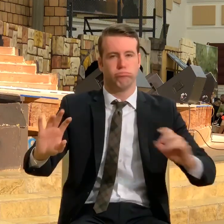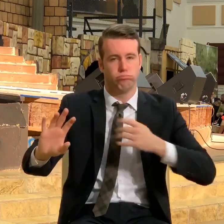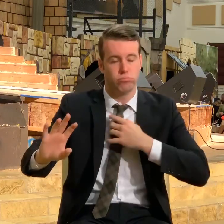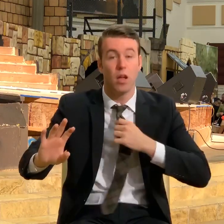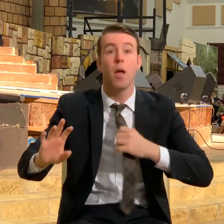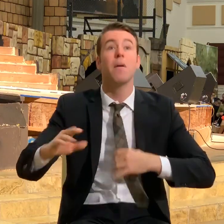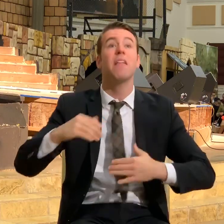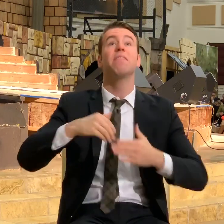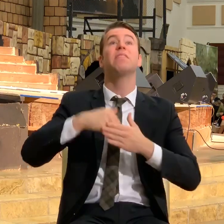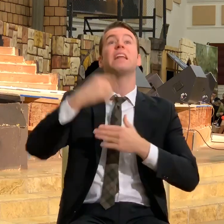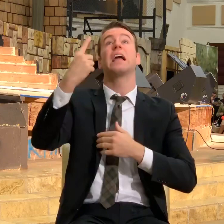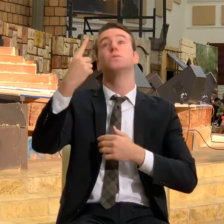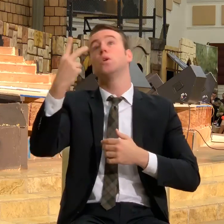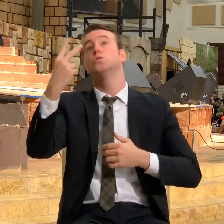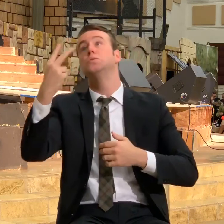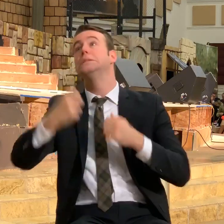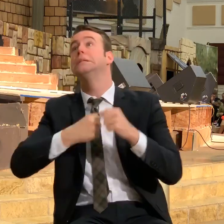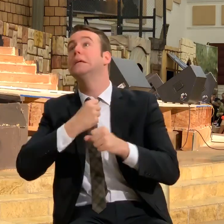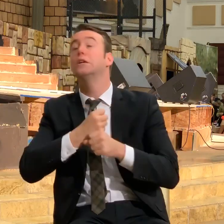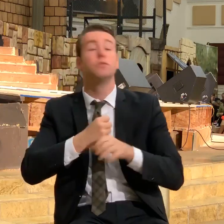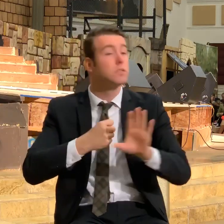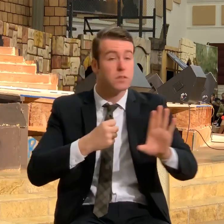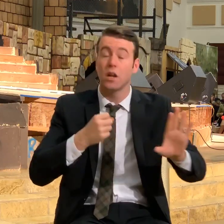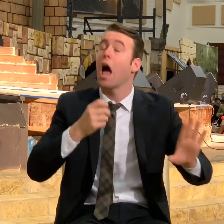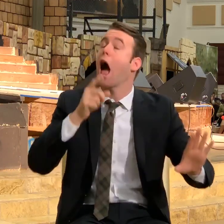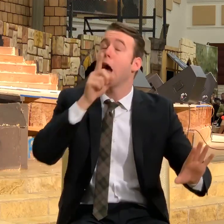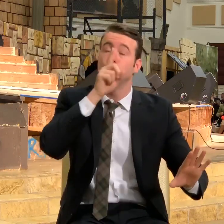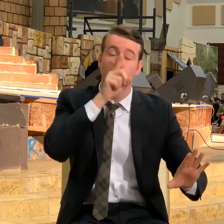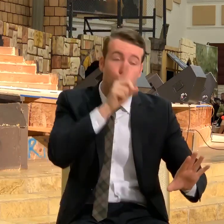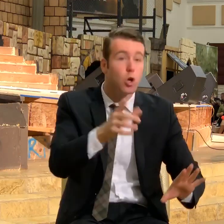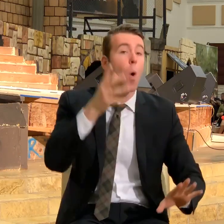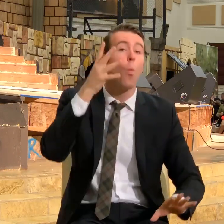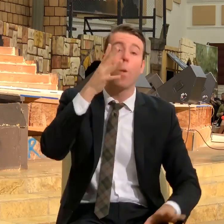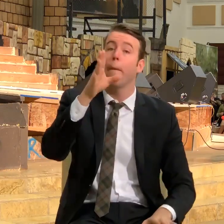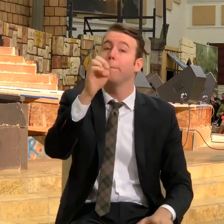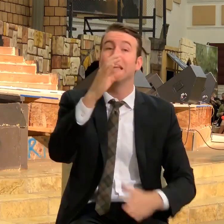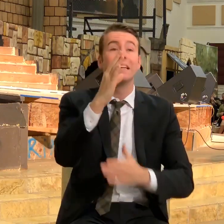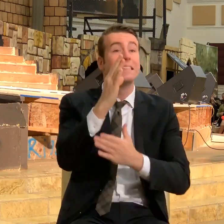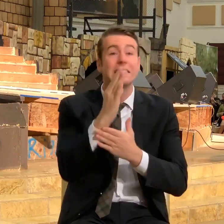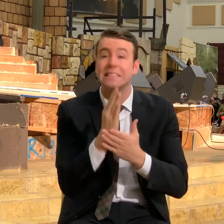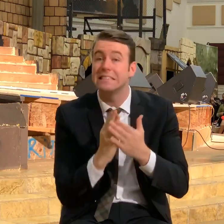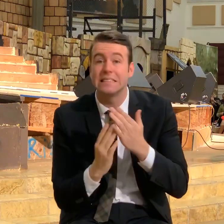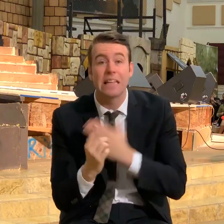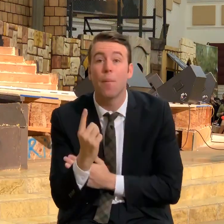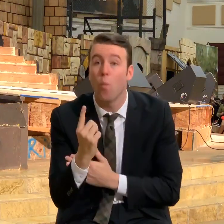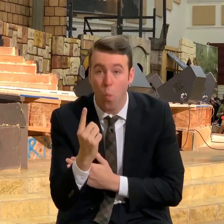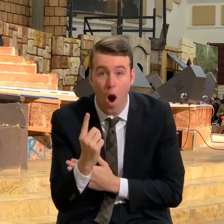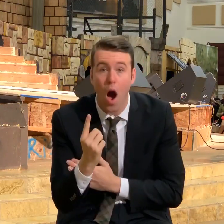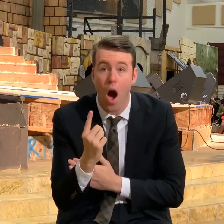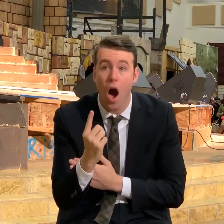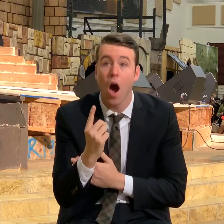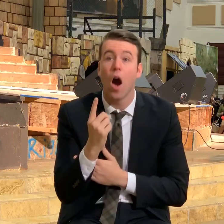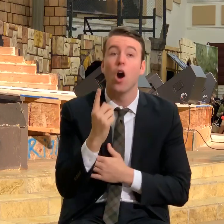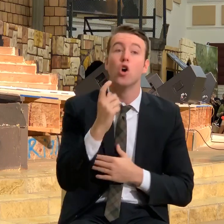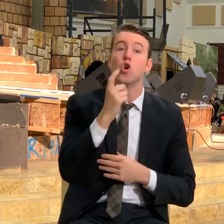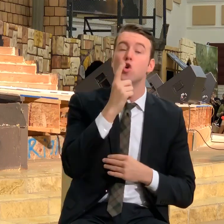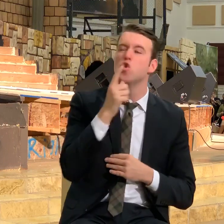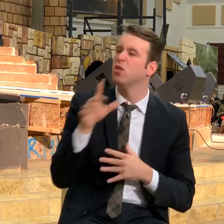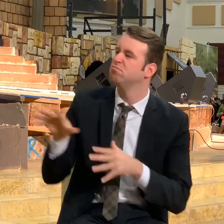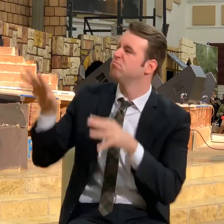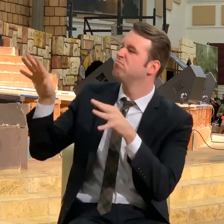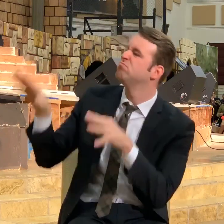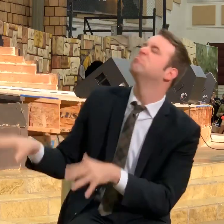in the next year, in the next 2 years, there will be someone that departs the